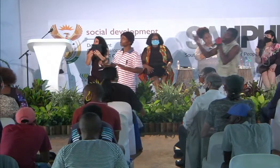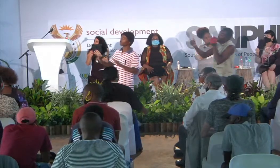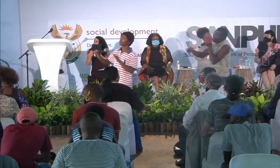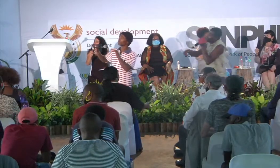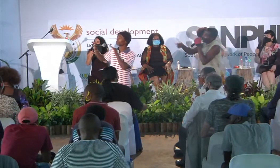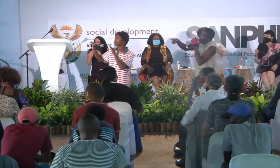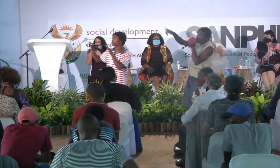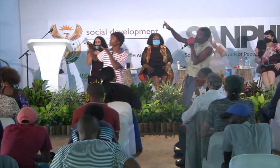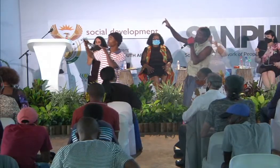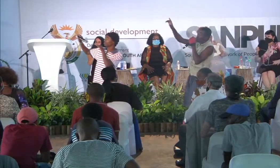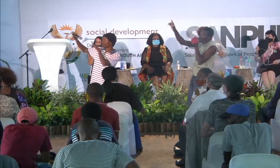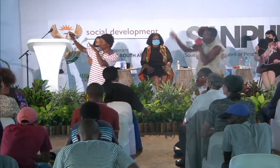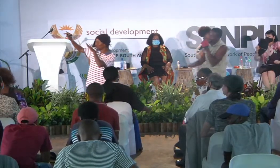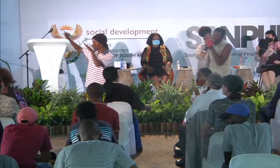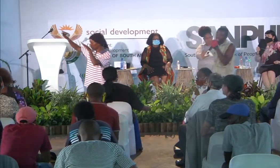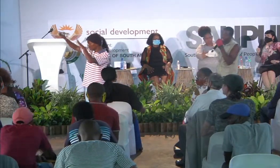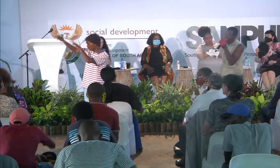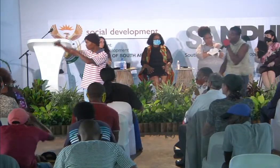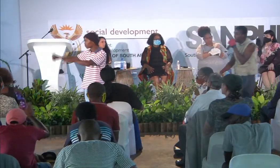uyongibeka